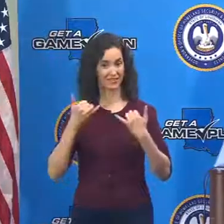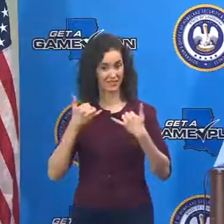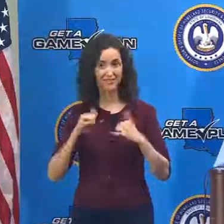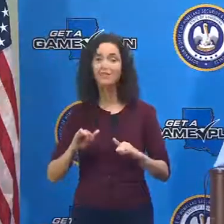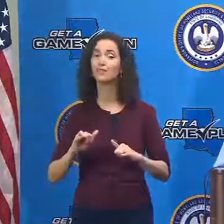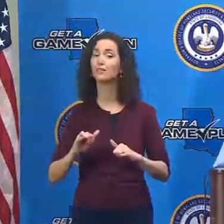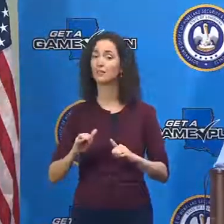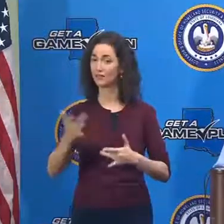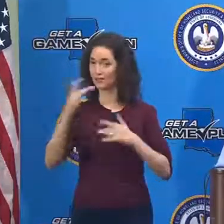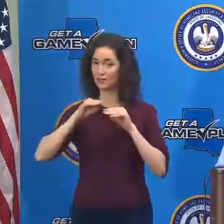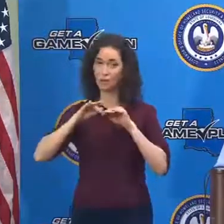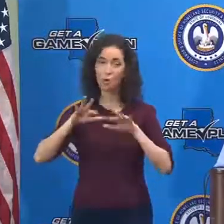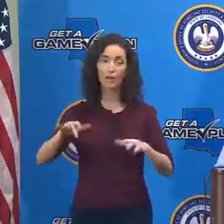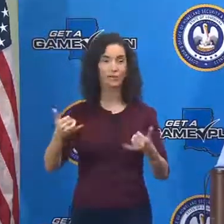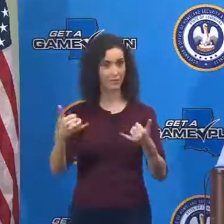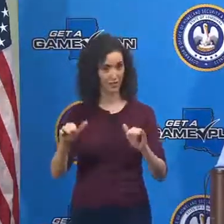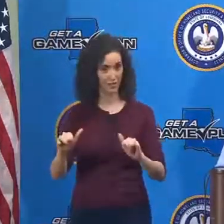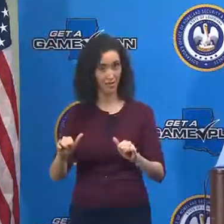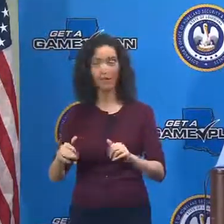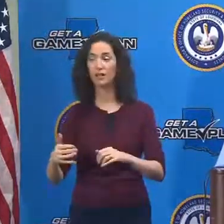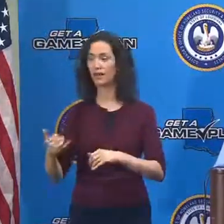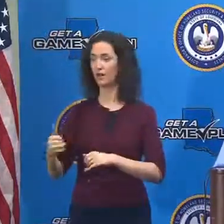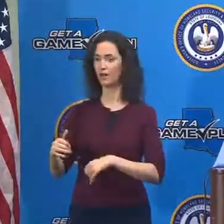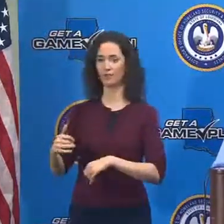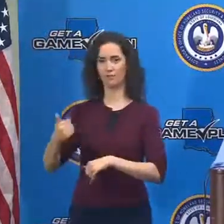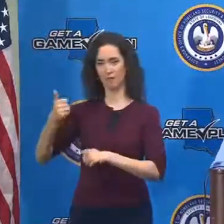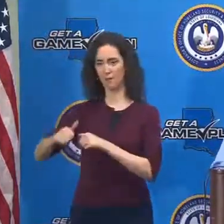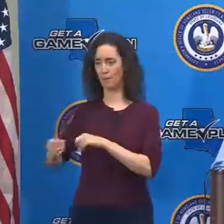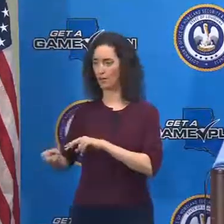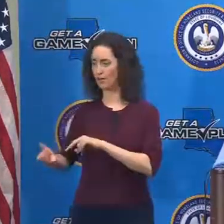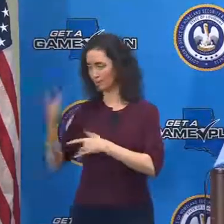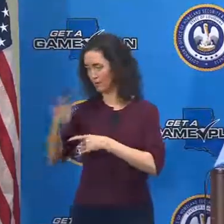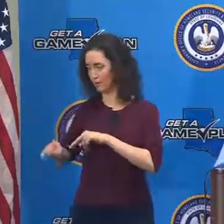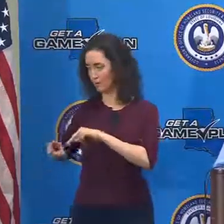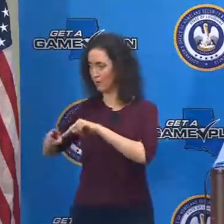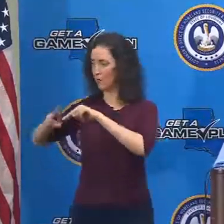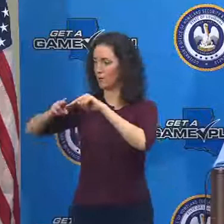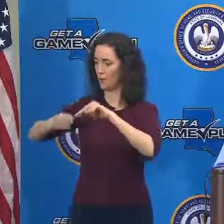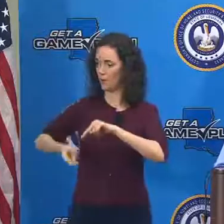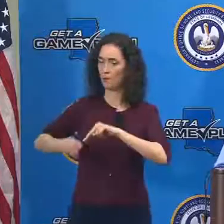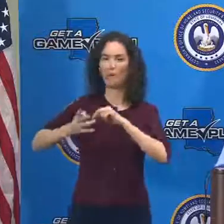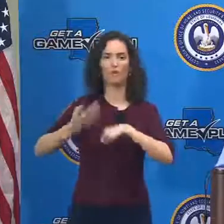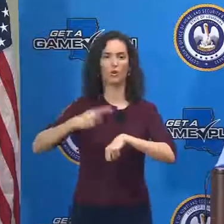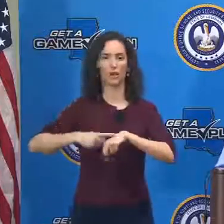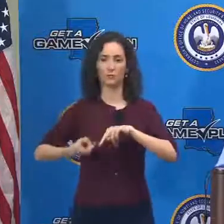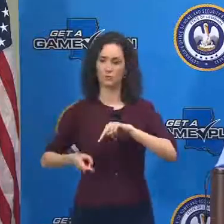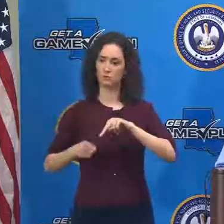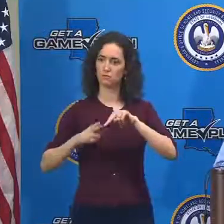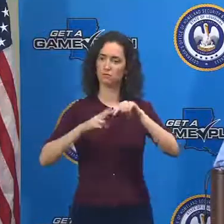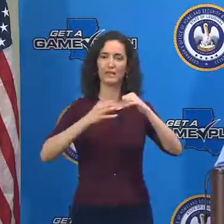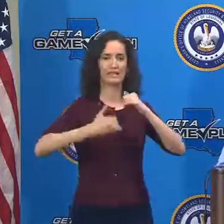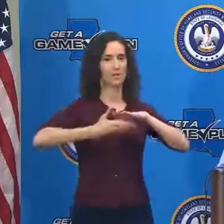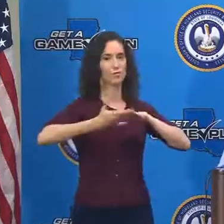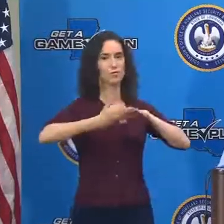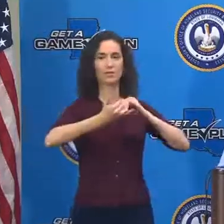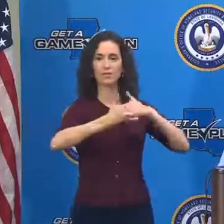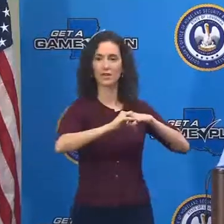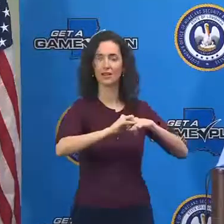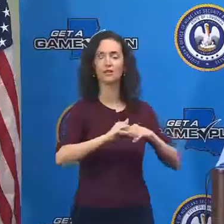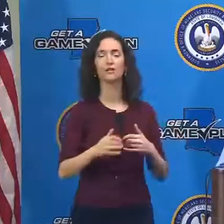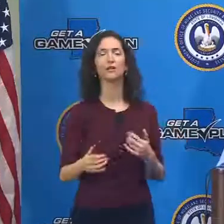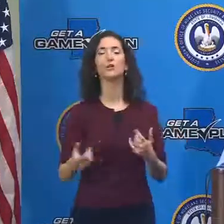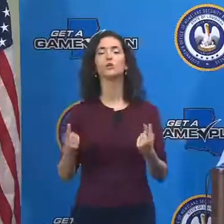surge, and there's an awful lot that we can do to control transmission, to reduce transmission. First of all, get